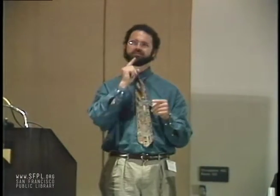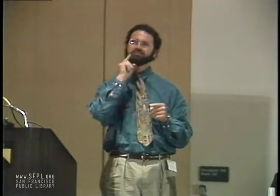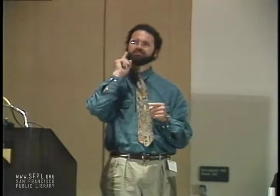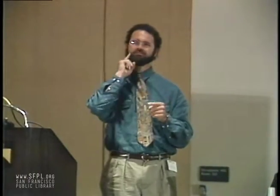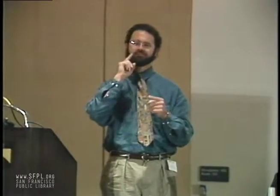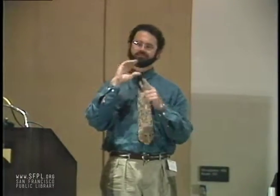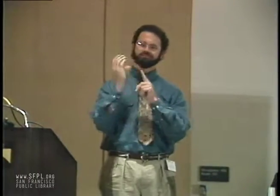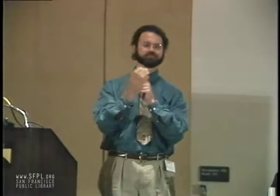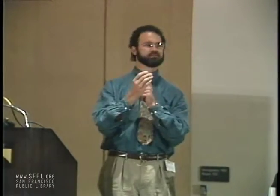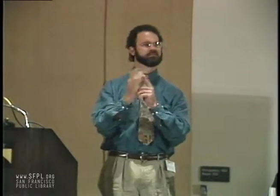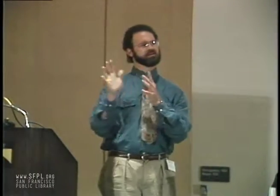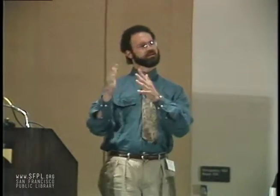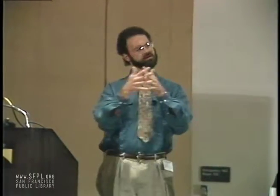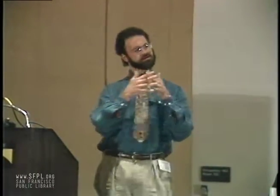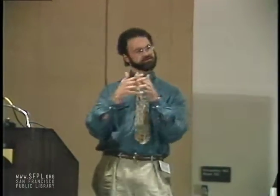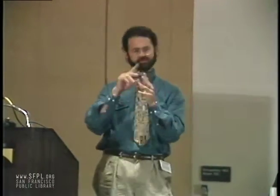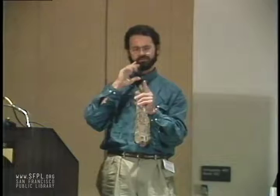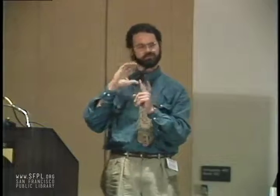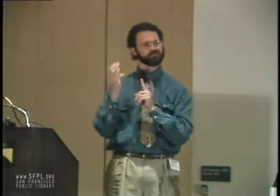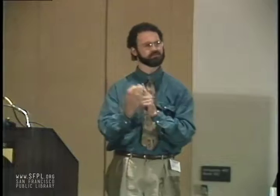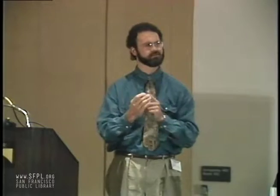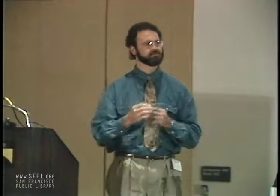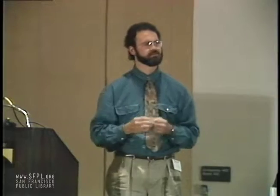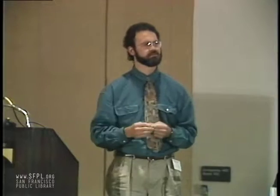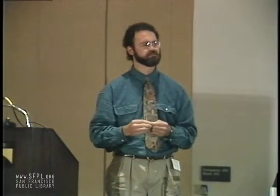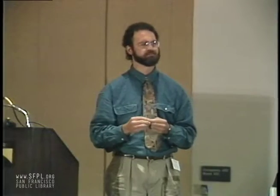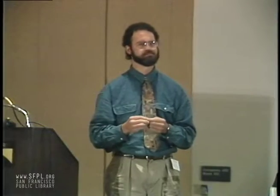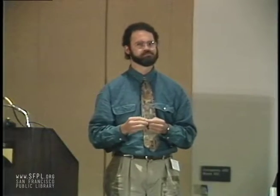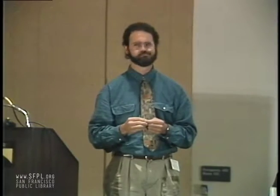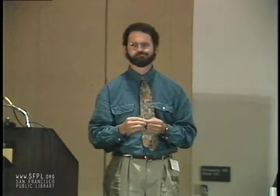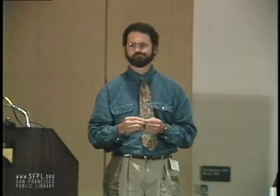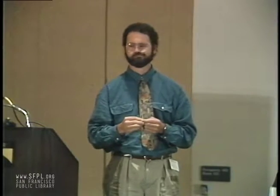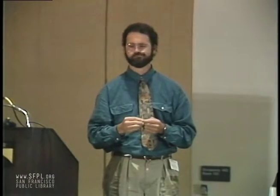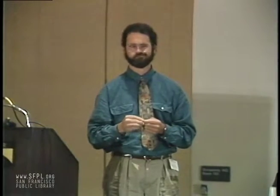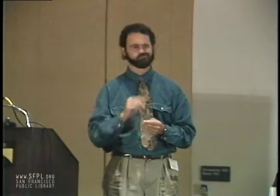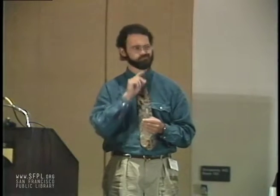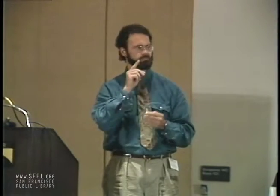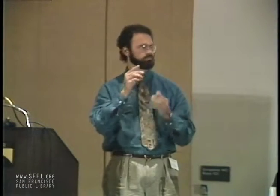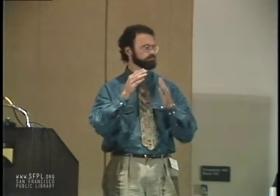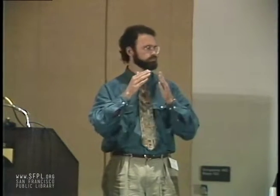This morning, I'd like to talk about deaf culture and American culture.